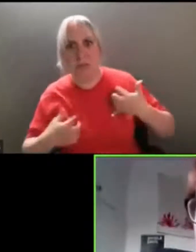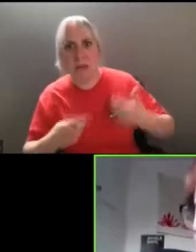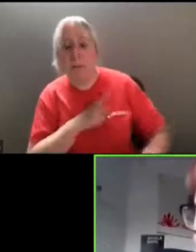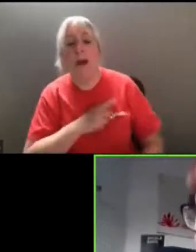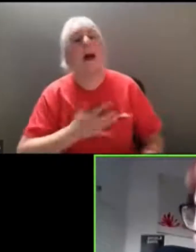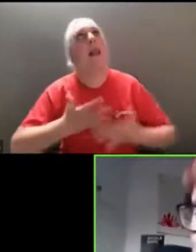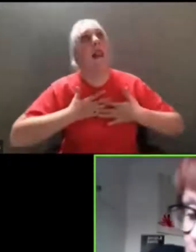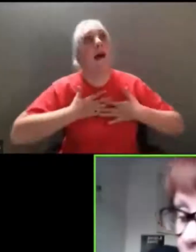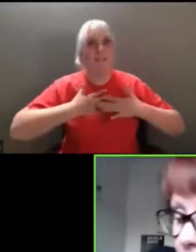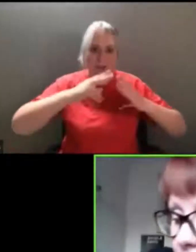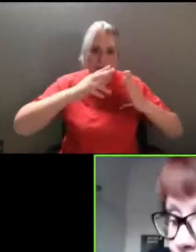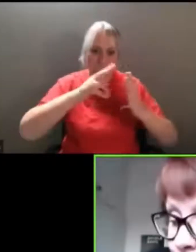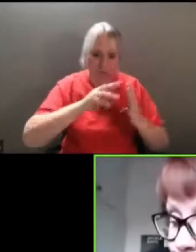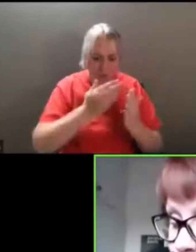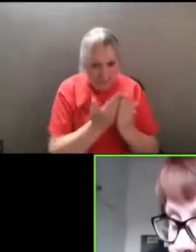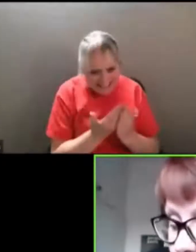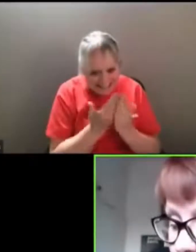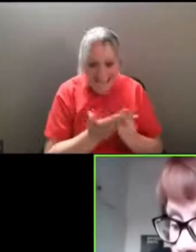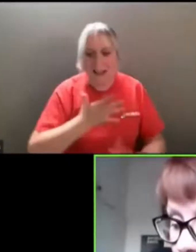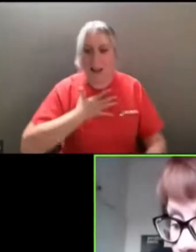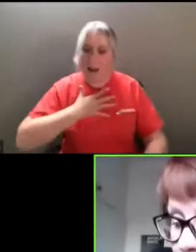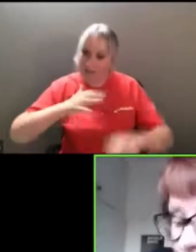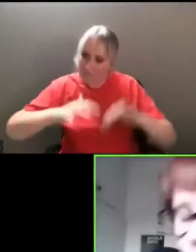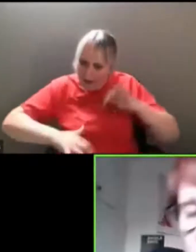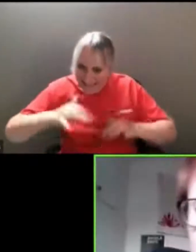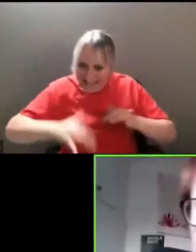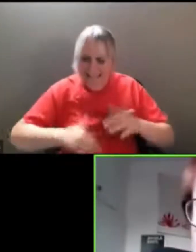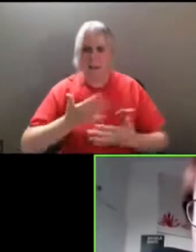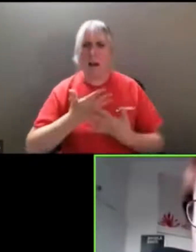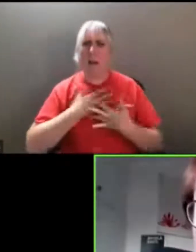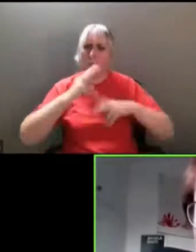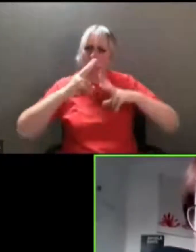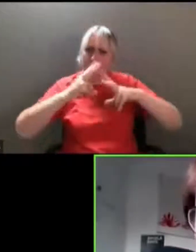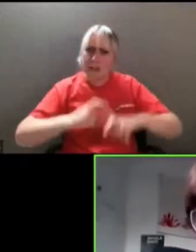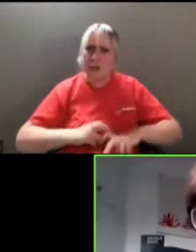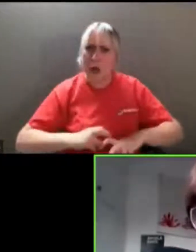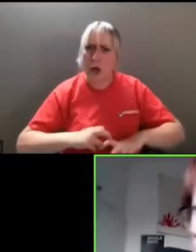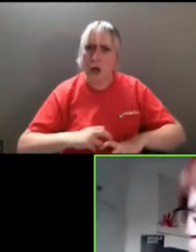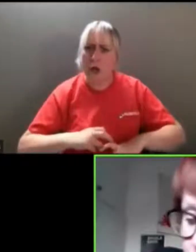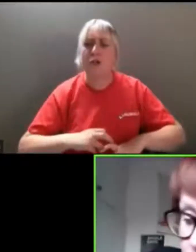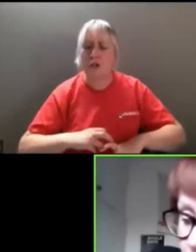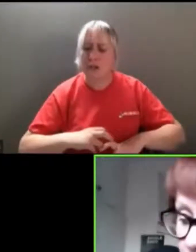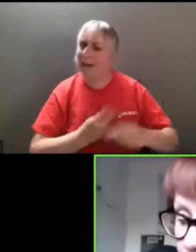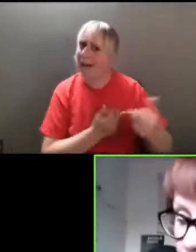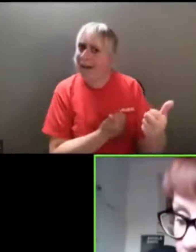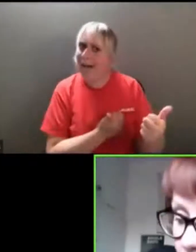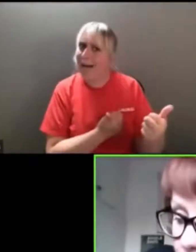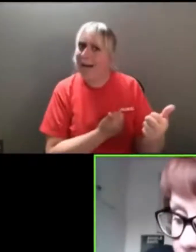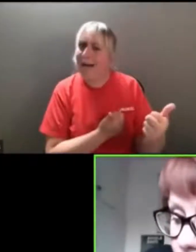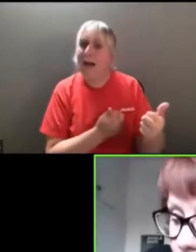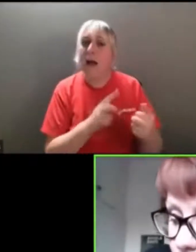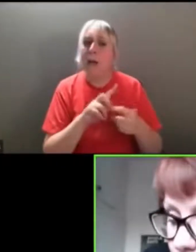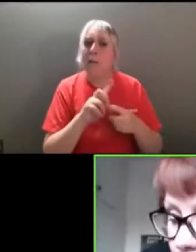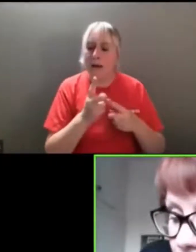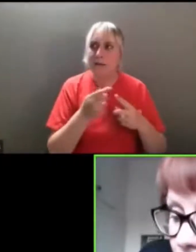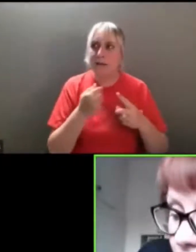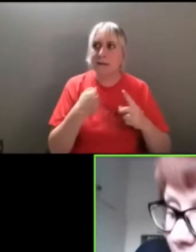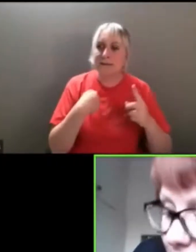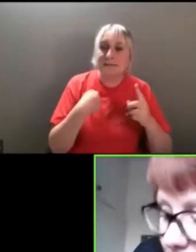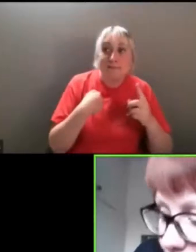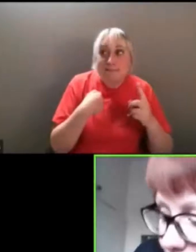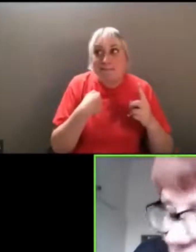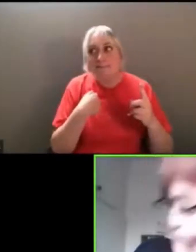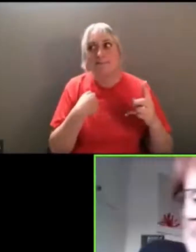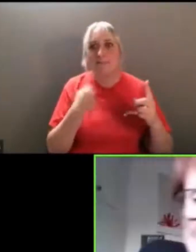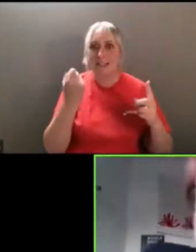love writing. I think what I'd kind of forgotten though was that I don't